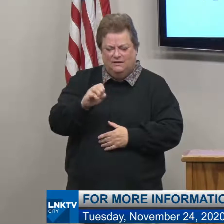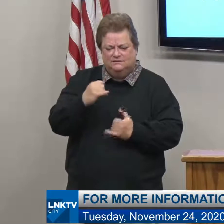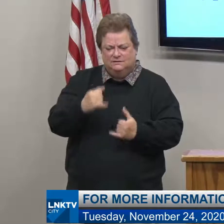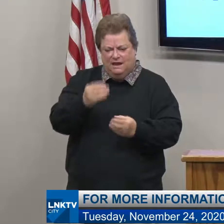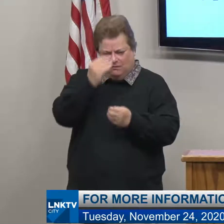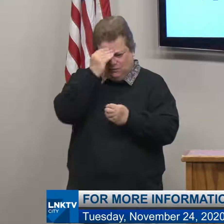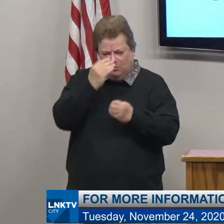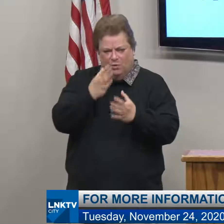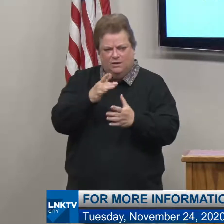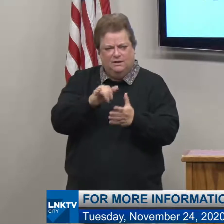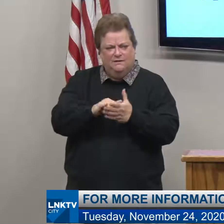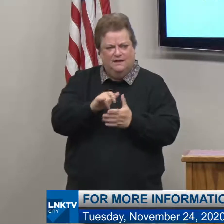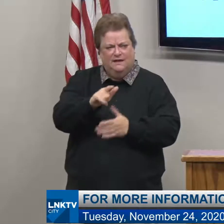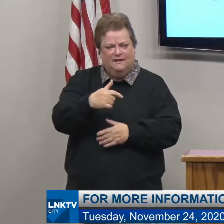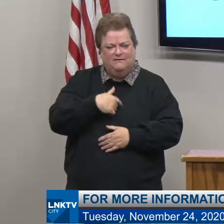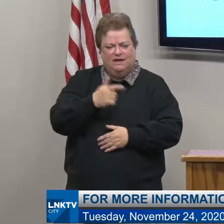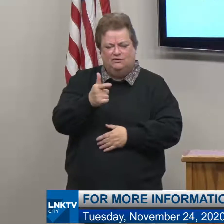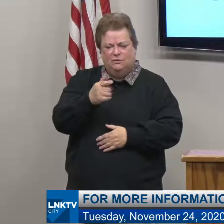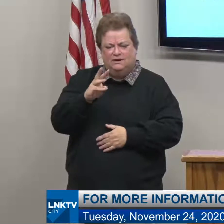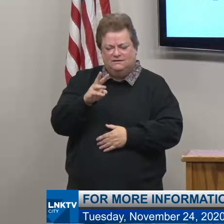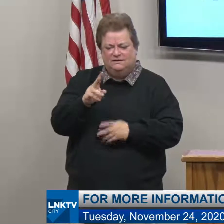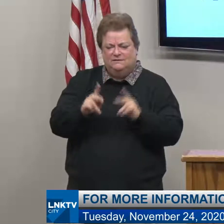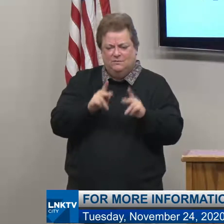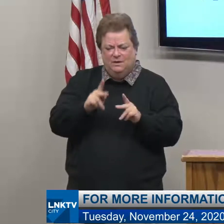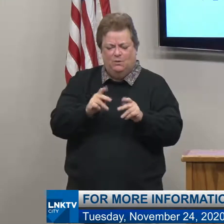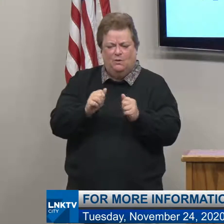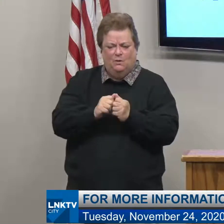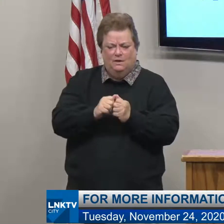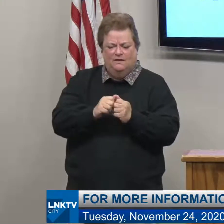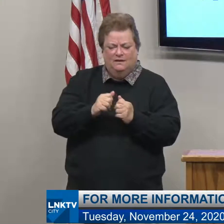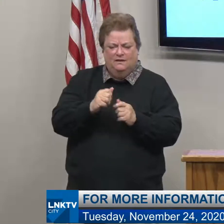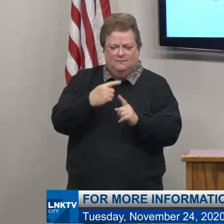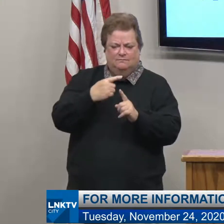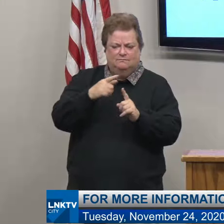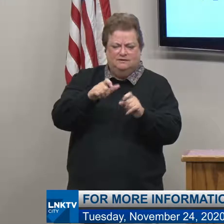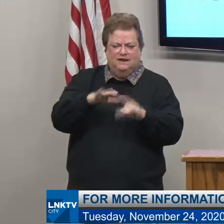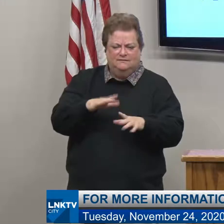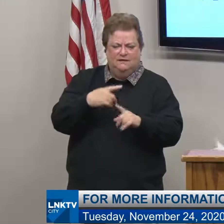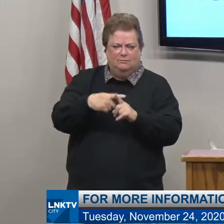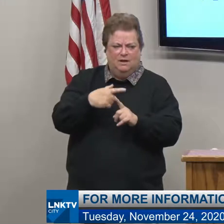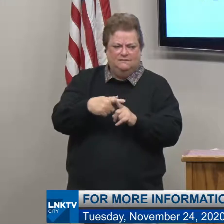reported that they've had 26 residents with the virus